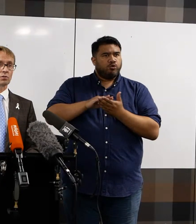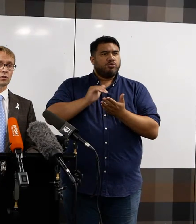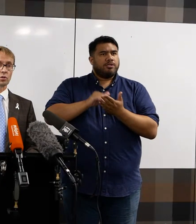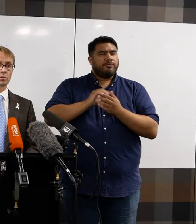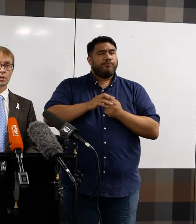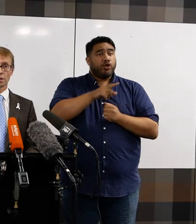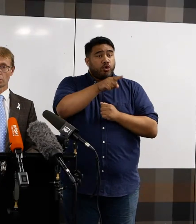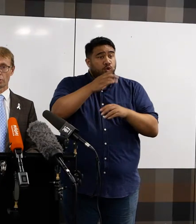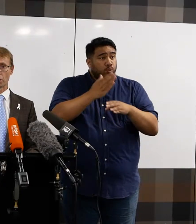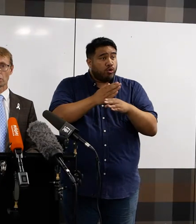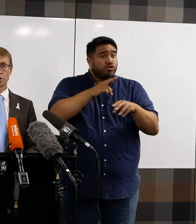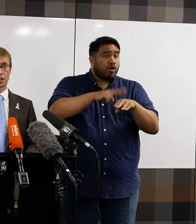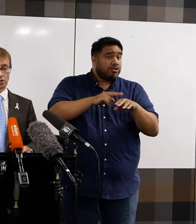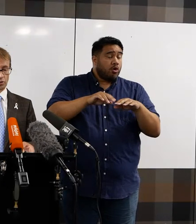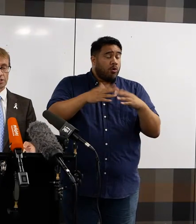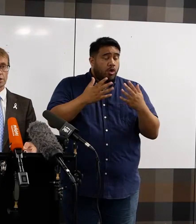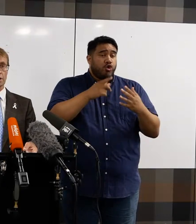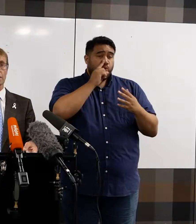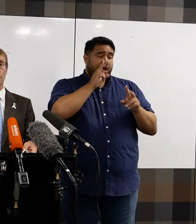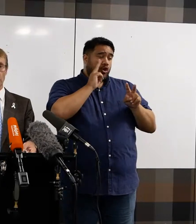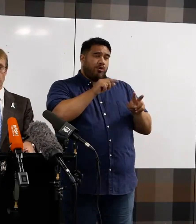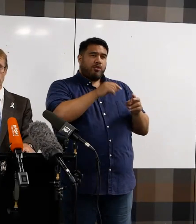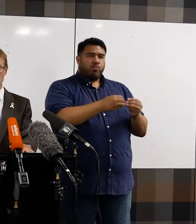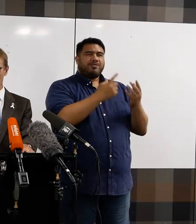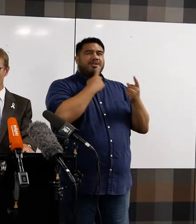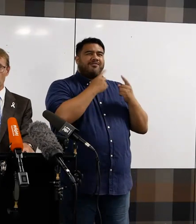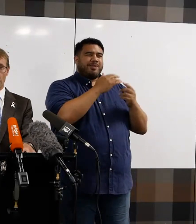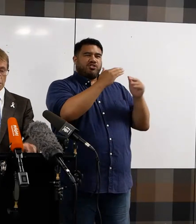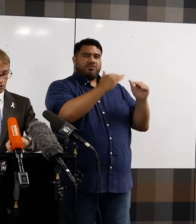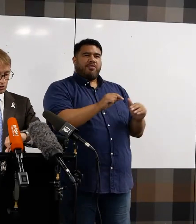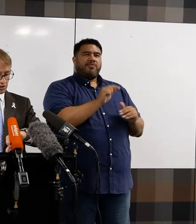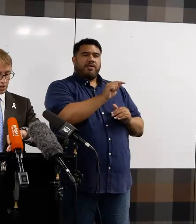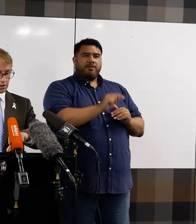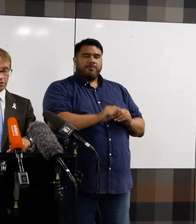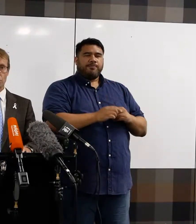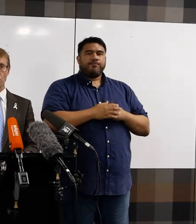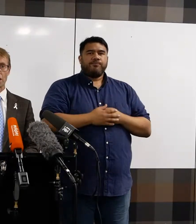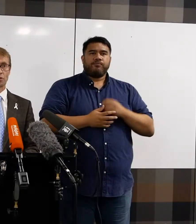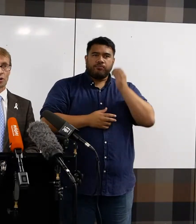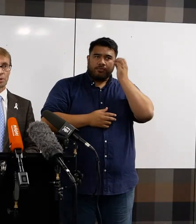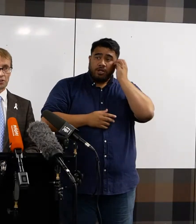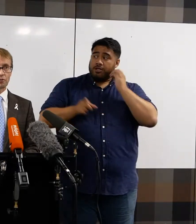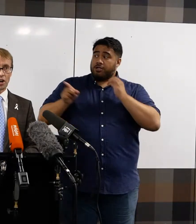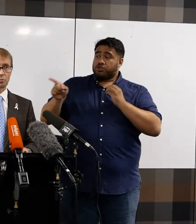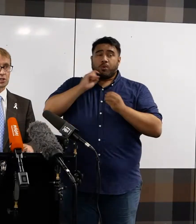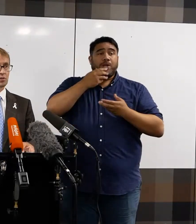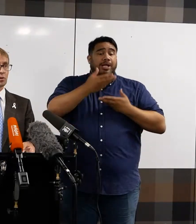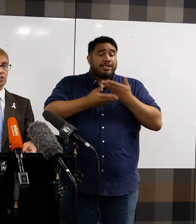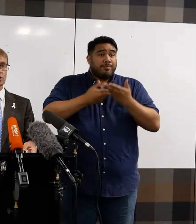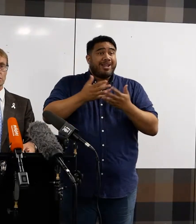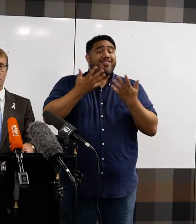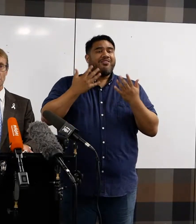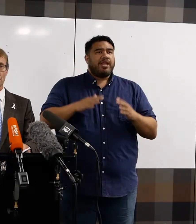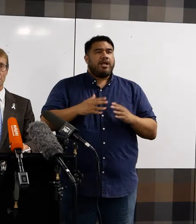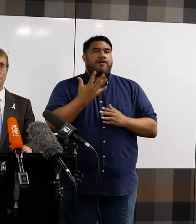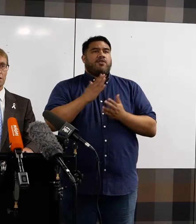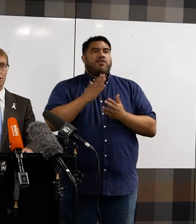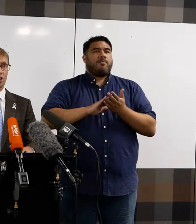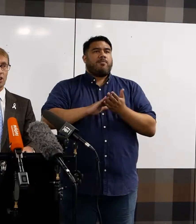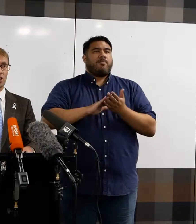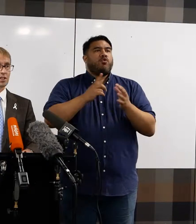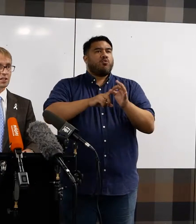if it's confirmed, what the contact tracing arrangements are. And I should say then we'll have about 5 minutes for questions. I have